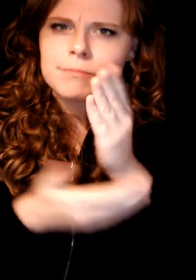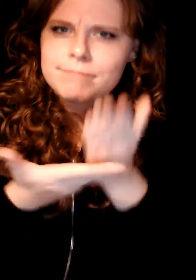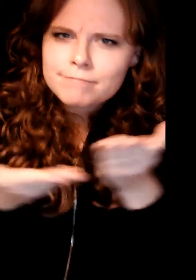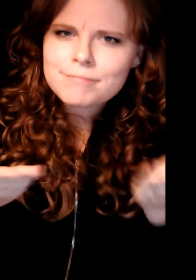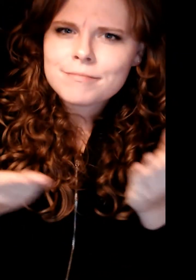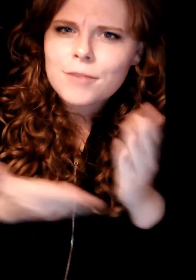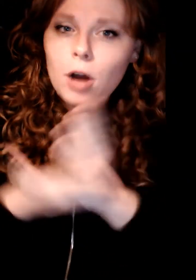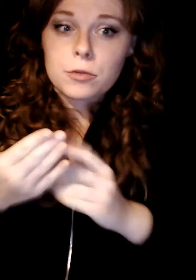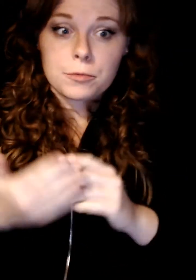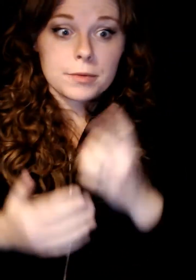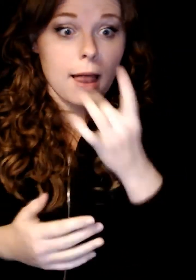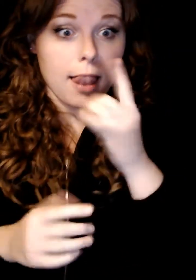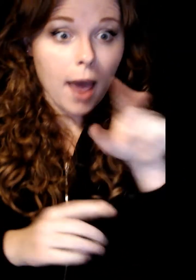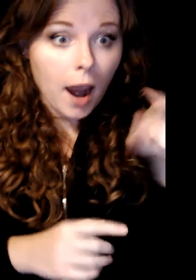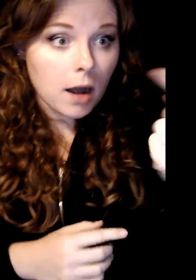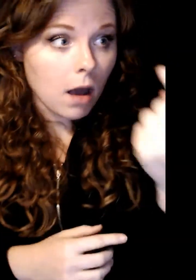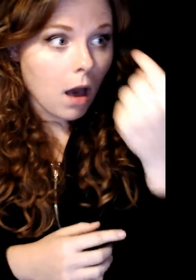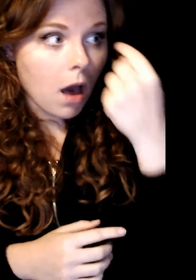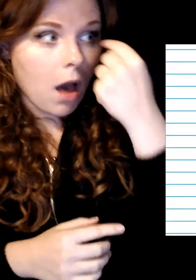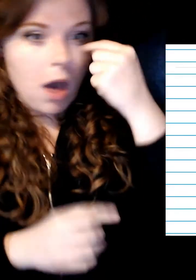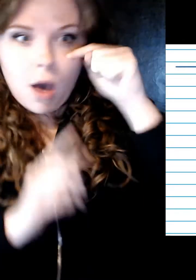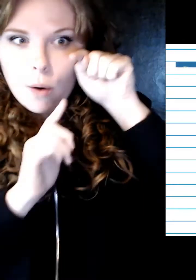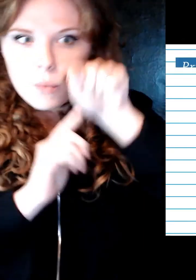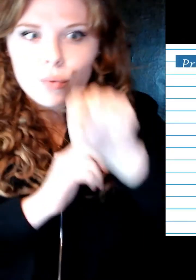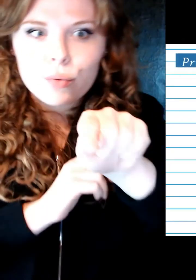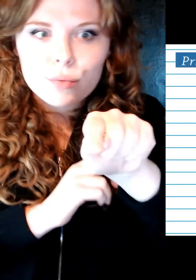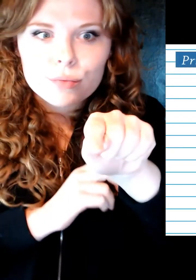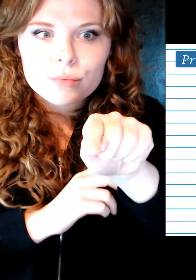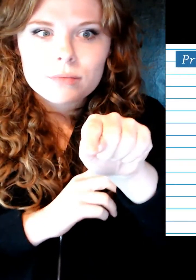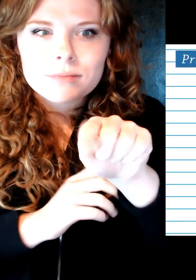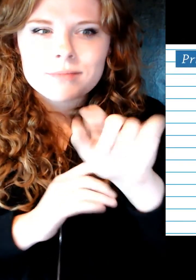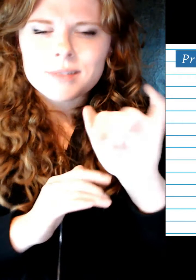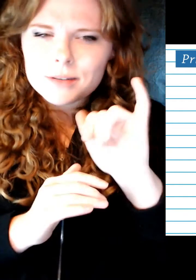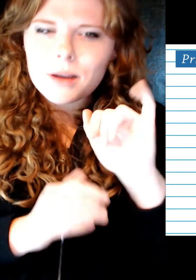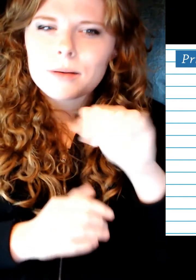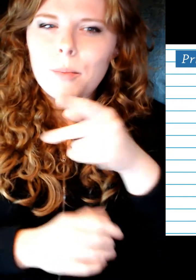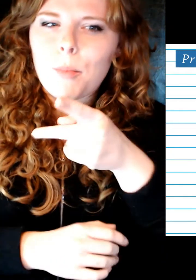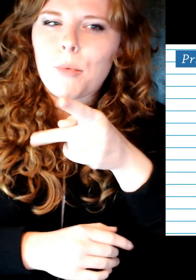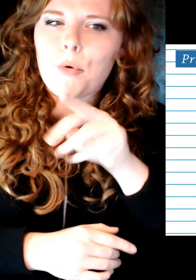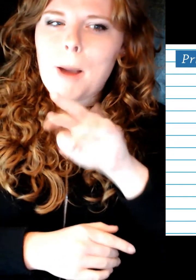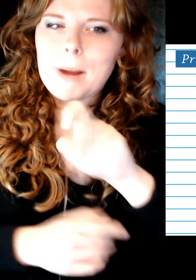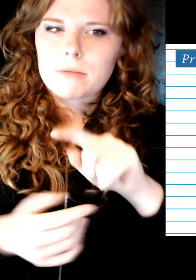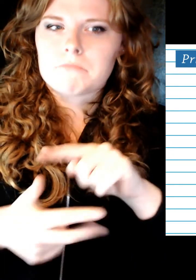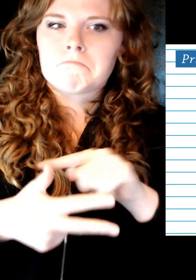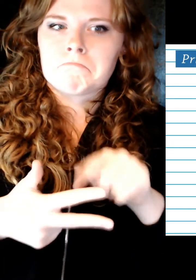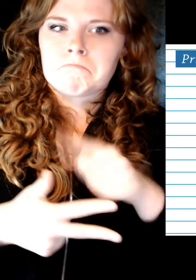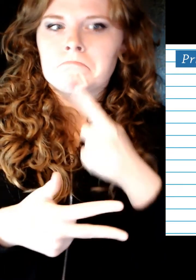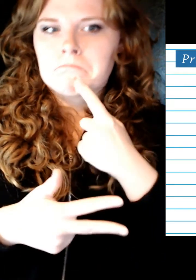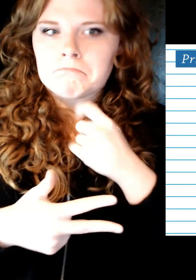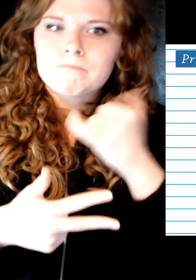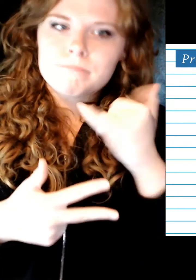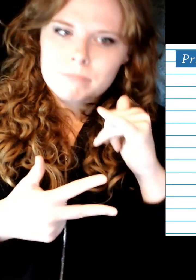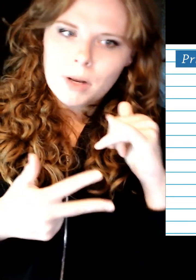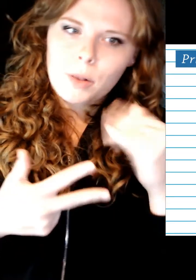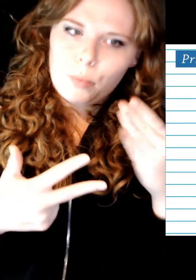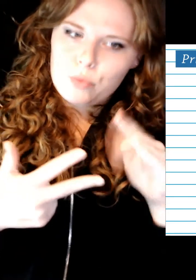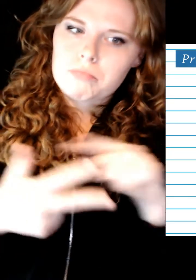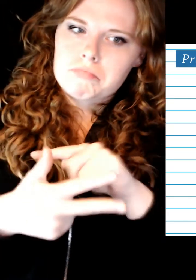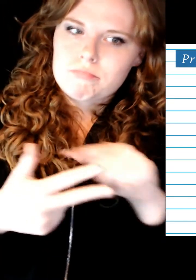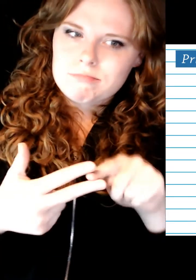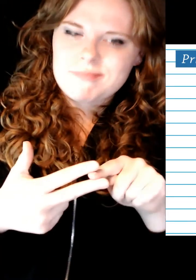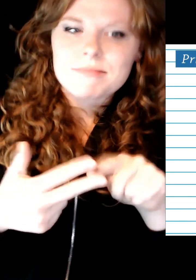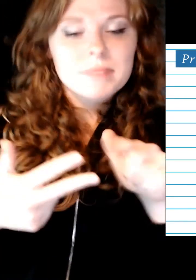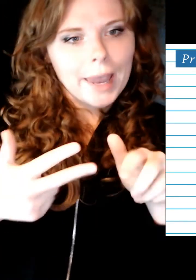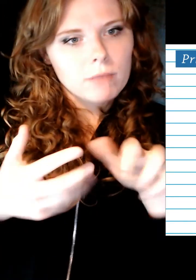your eye. Now, you know the colors. There are the primary colors, red, yellow, and blue. They can be